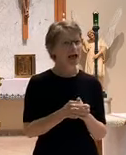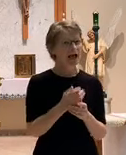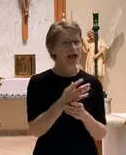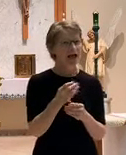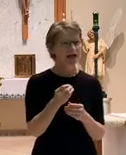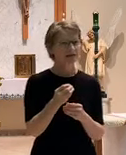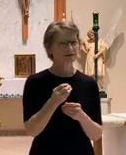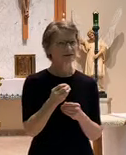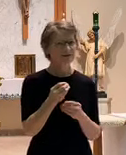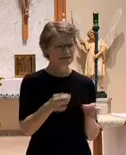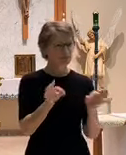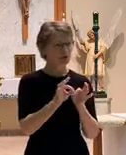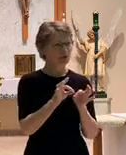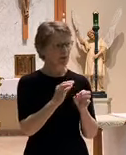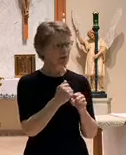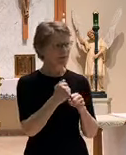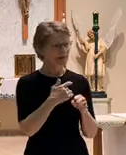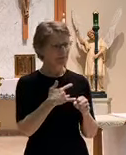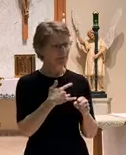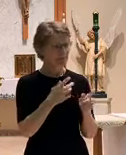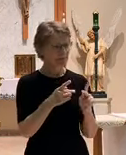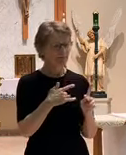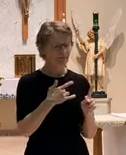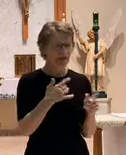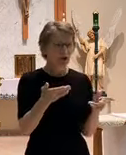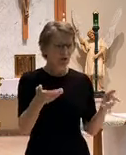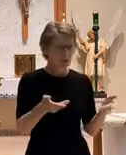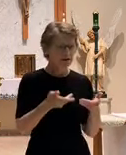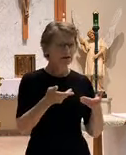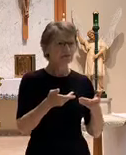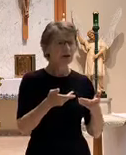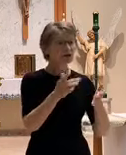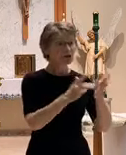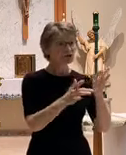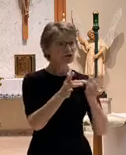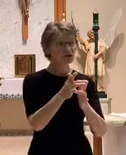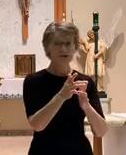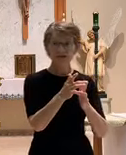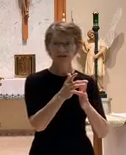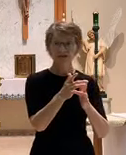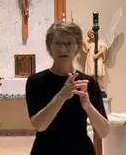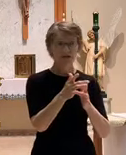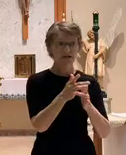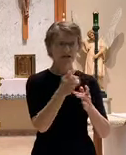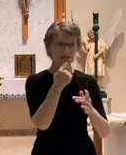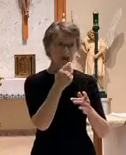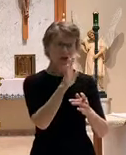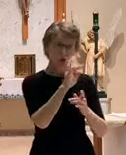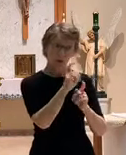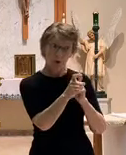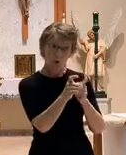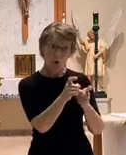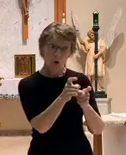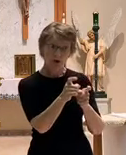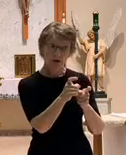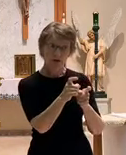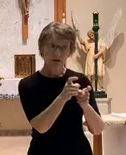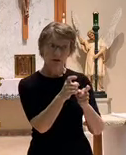And we also told, Jesus says something about, and your reward, he says,